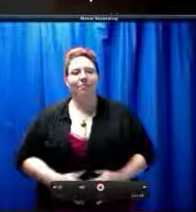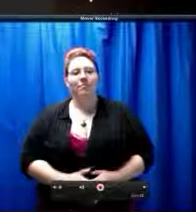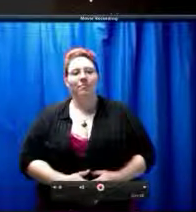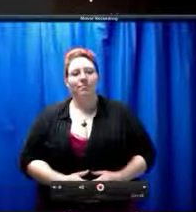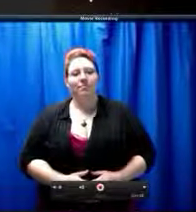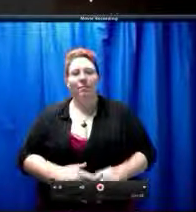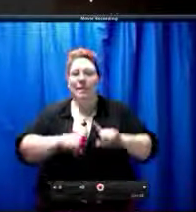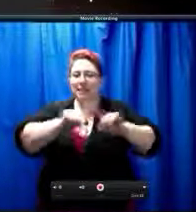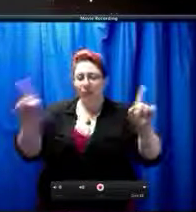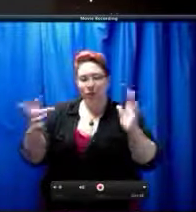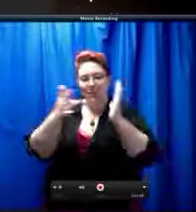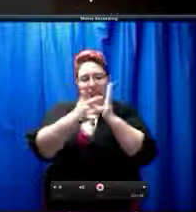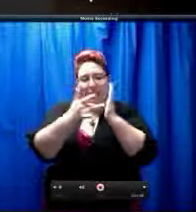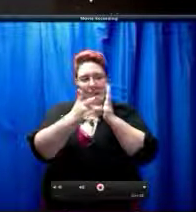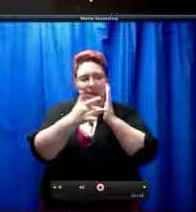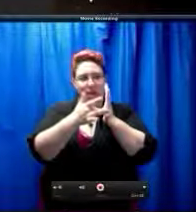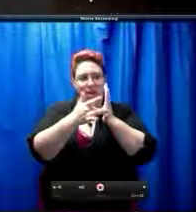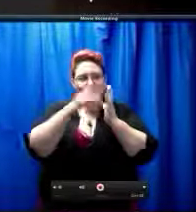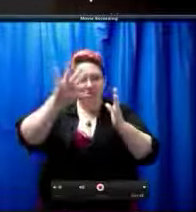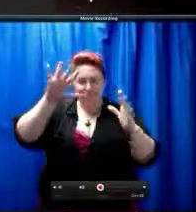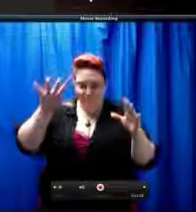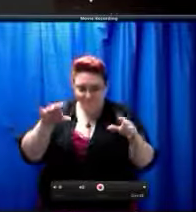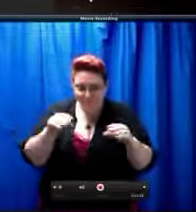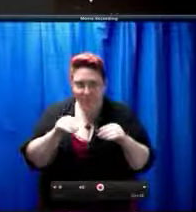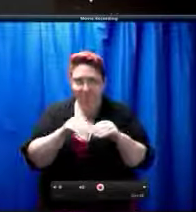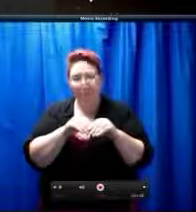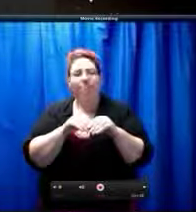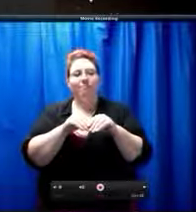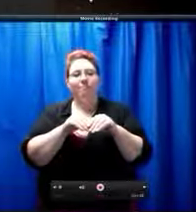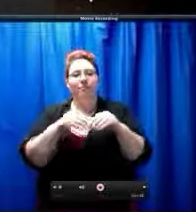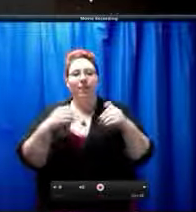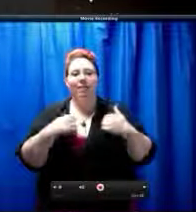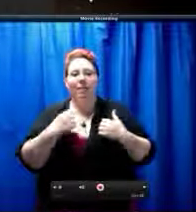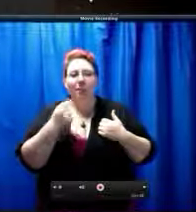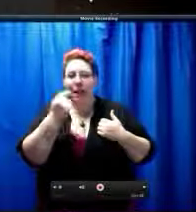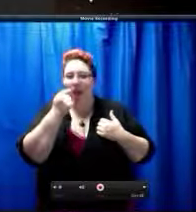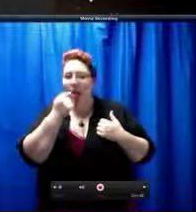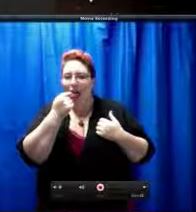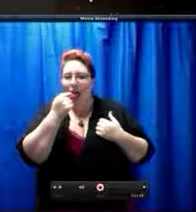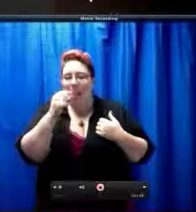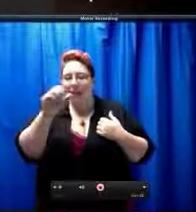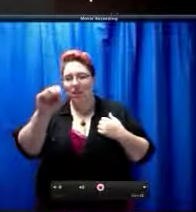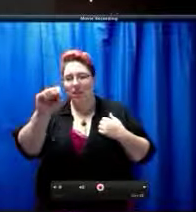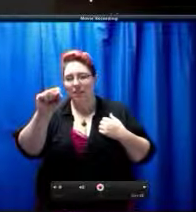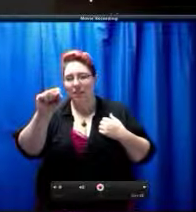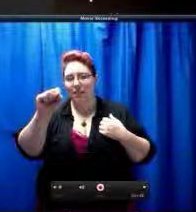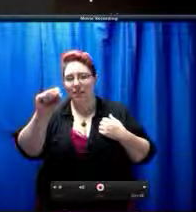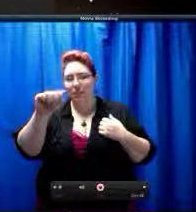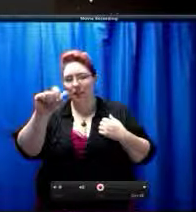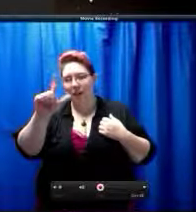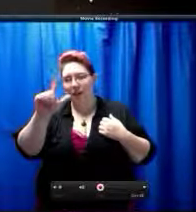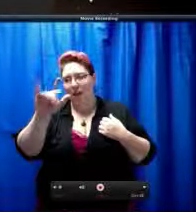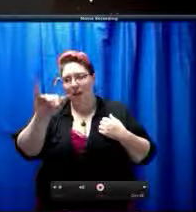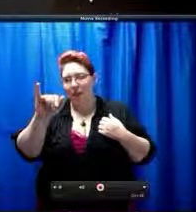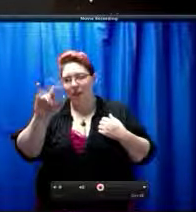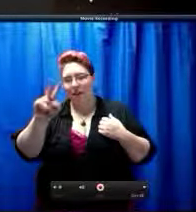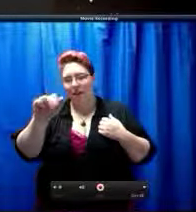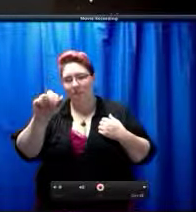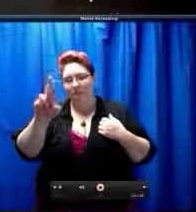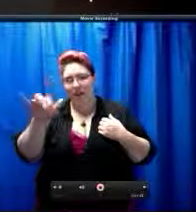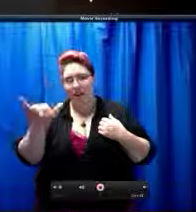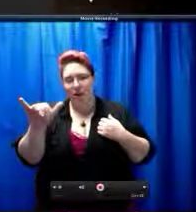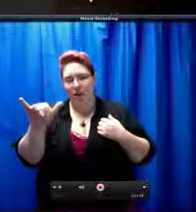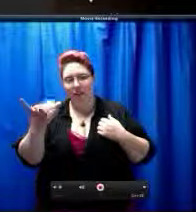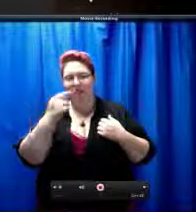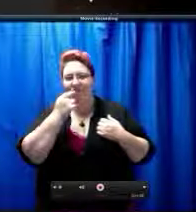We combine a technology of salivary tests to be able to check for HPV. And we're also using the type of technology that I'm